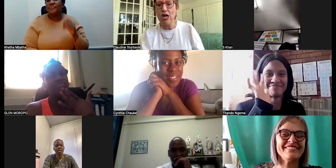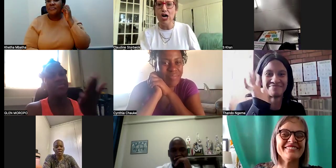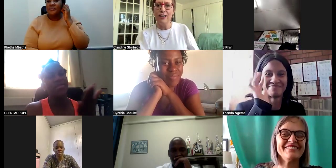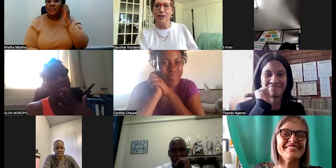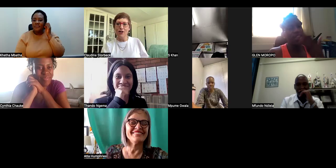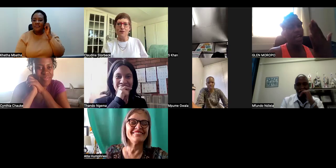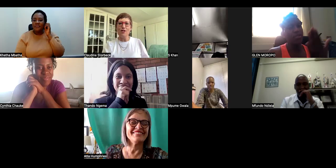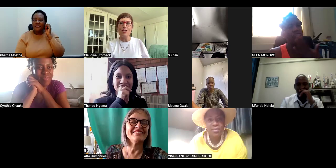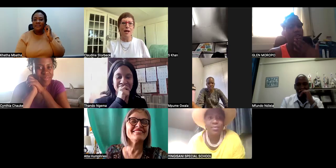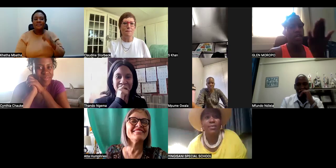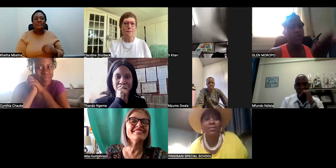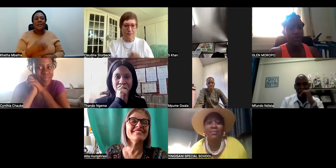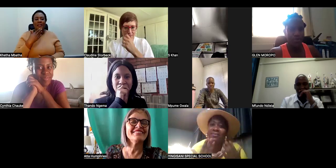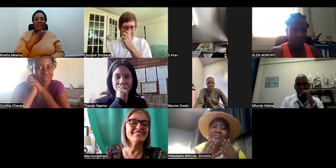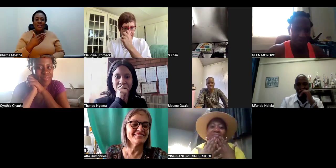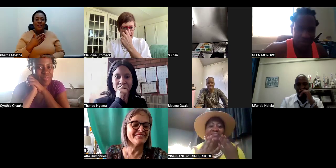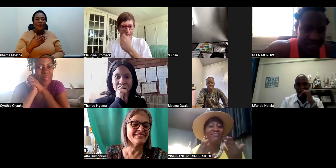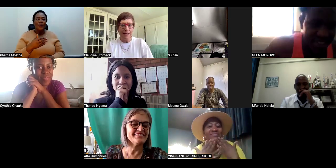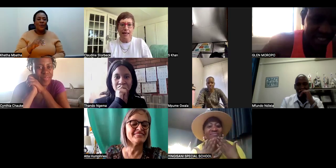Thanks, Iskon. I don't know your first name.